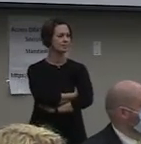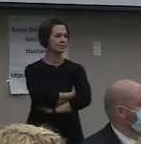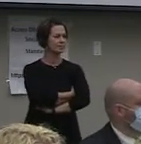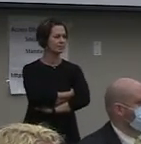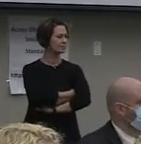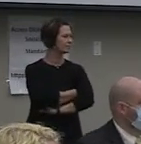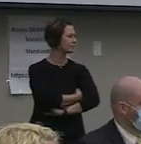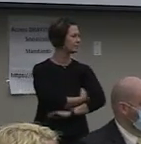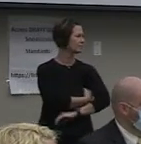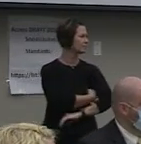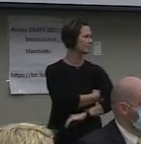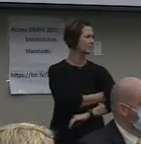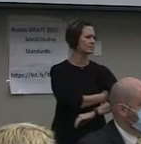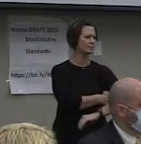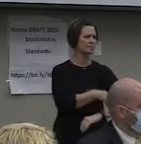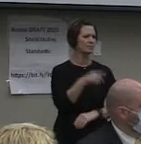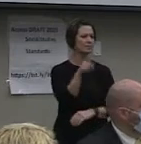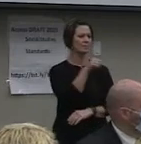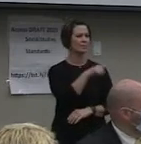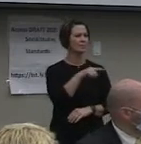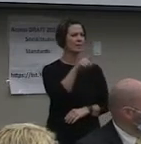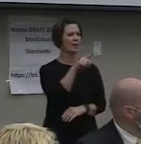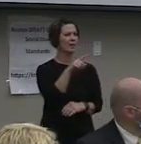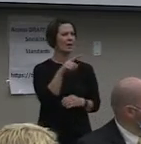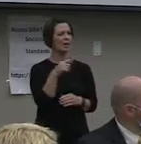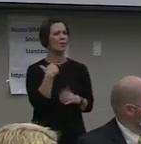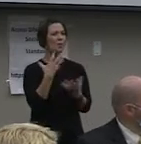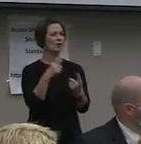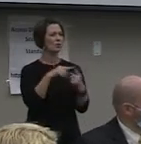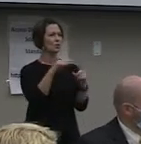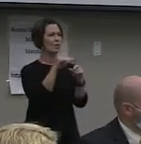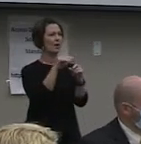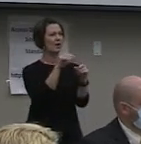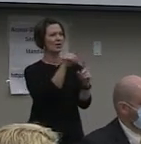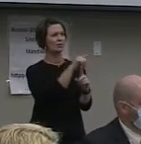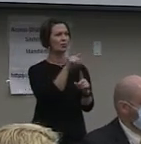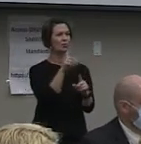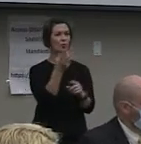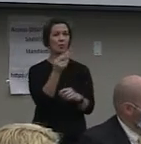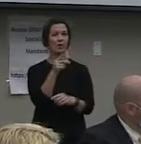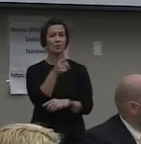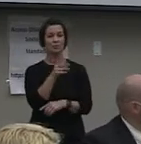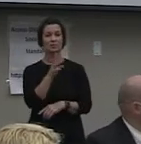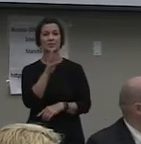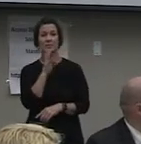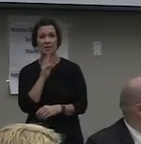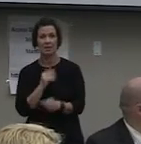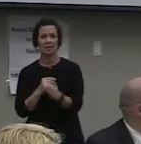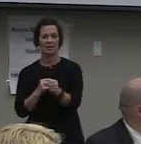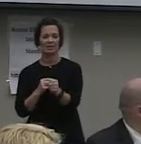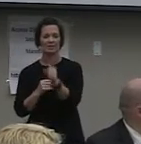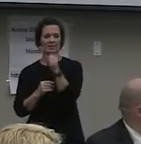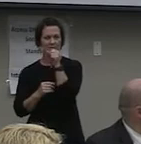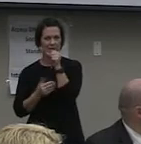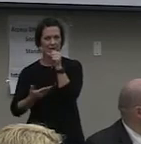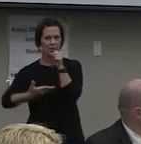Yes, Ms. Conley, I would remind the committee, please lean into the microphone and speak as loudly and clearly as you can.